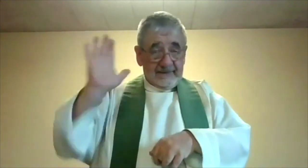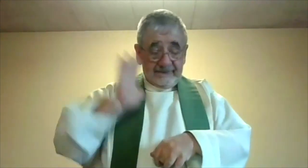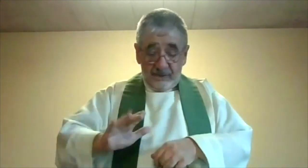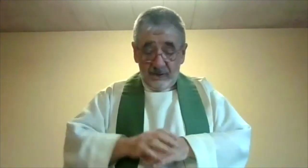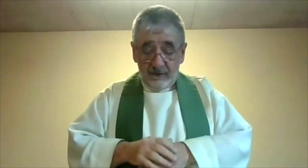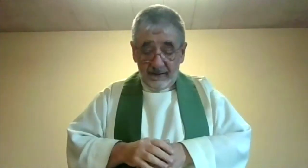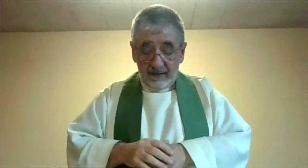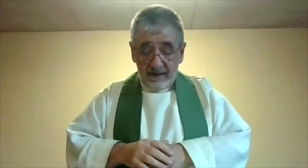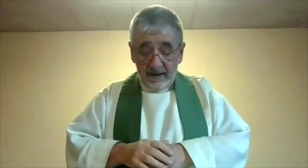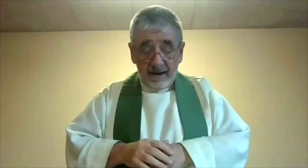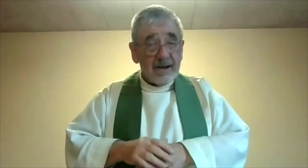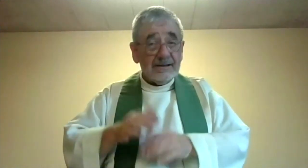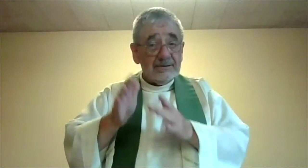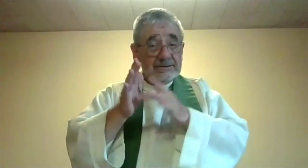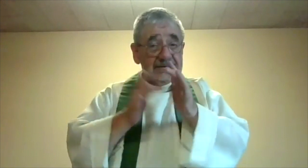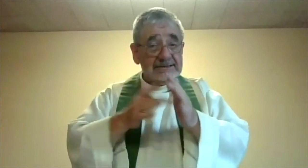as before,